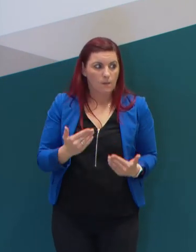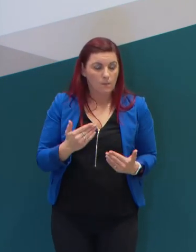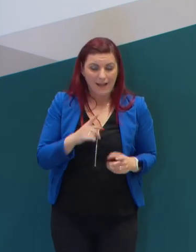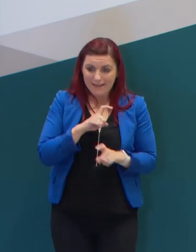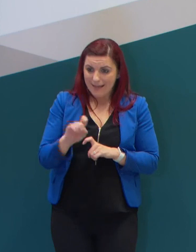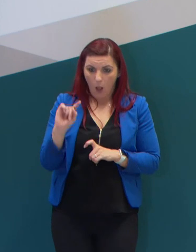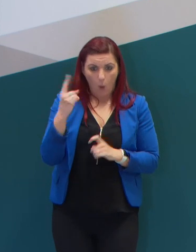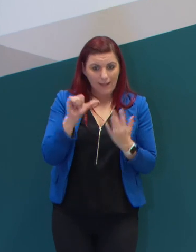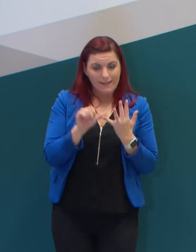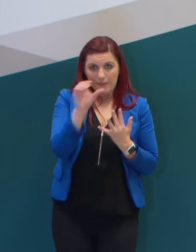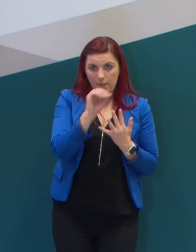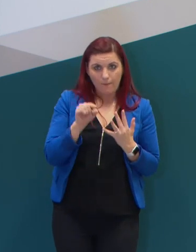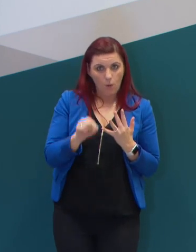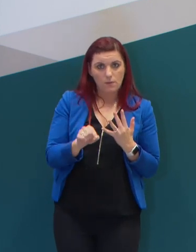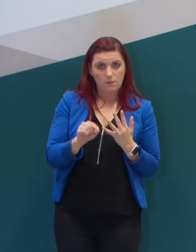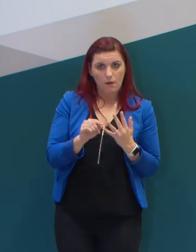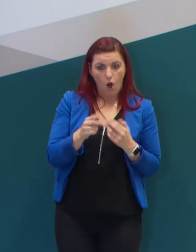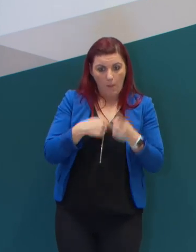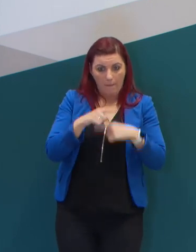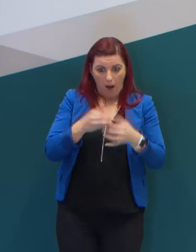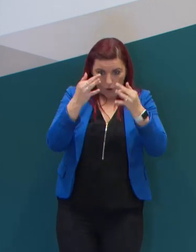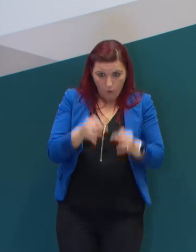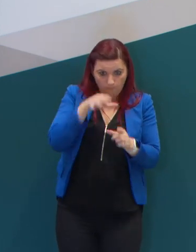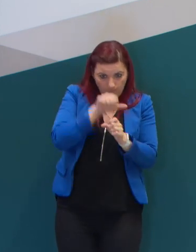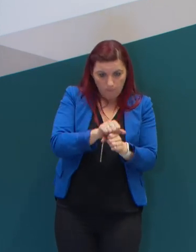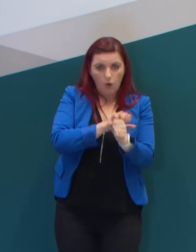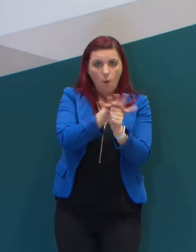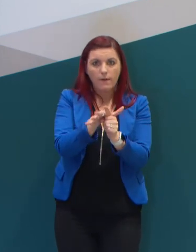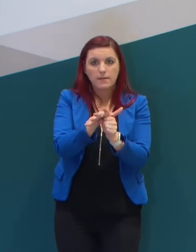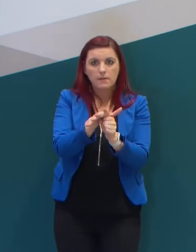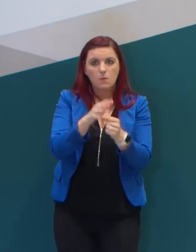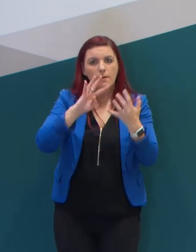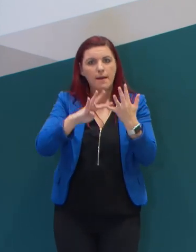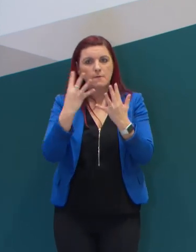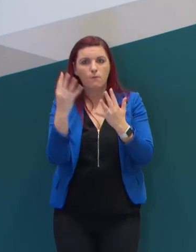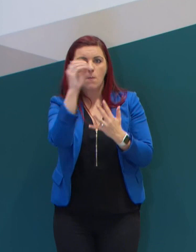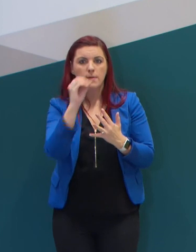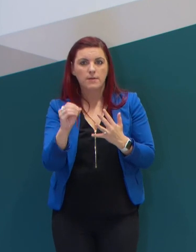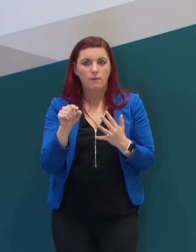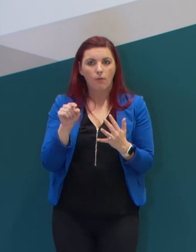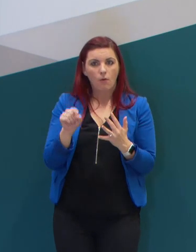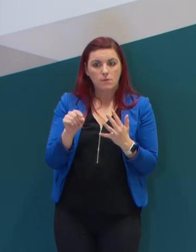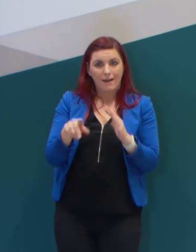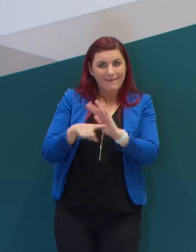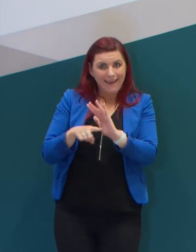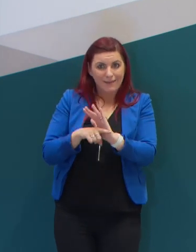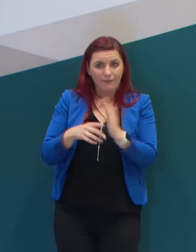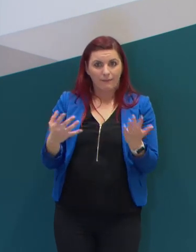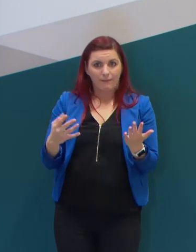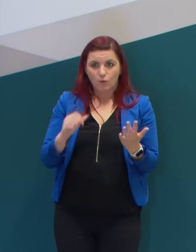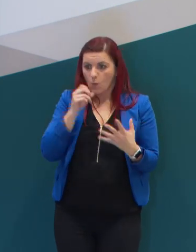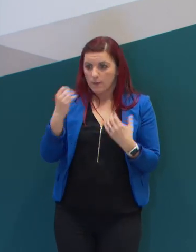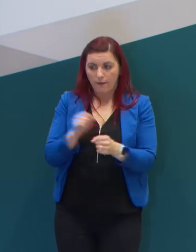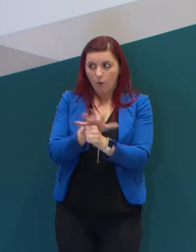those are confirmed cases. So 94% of them are negative. And that has